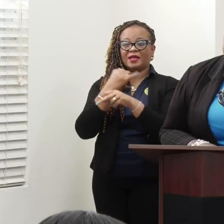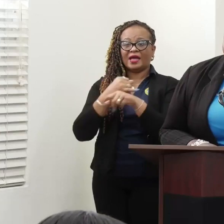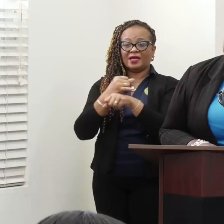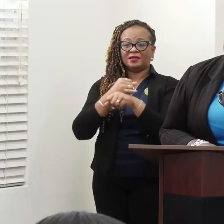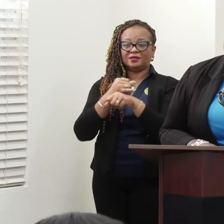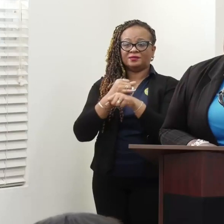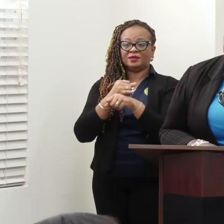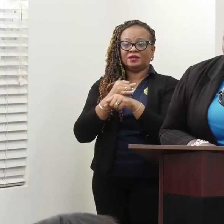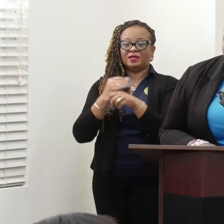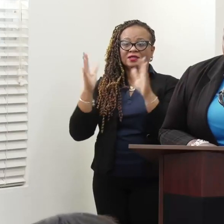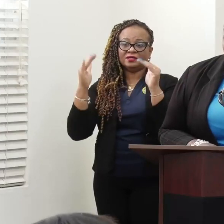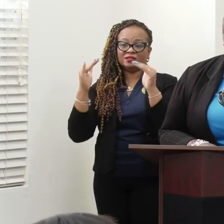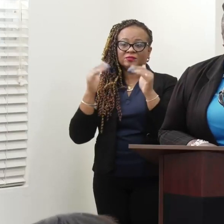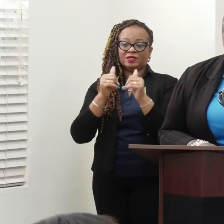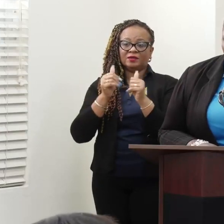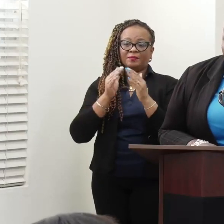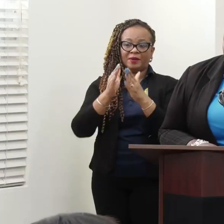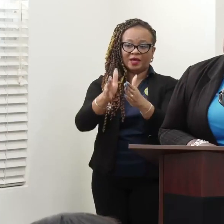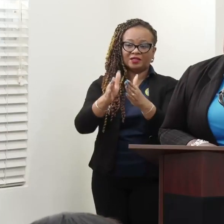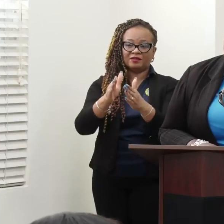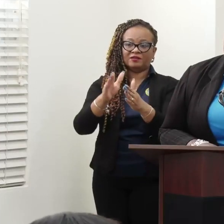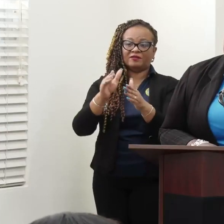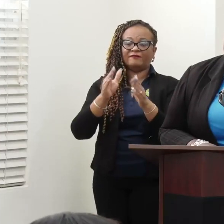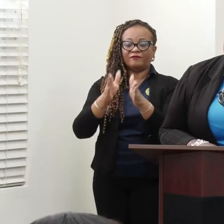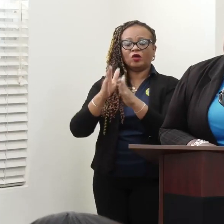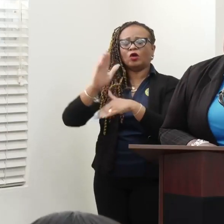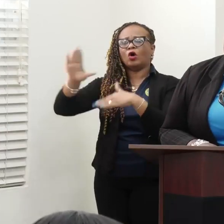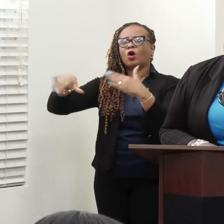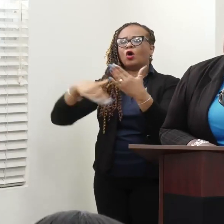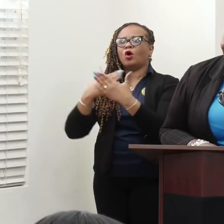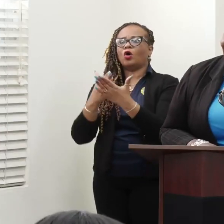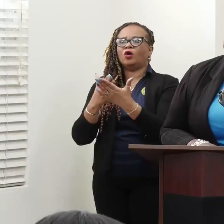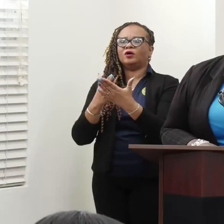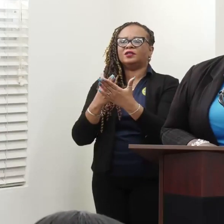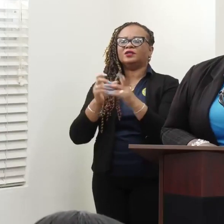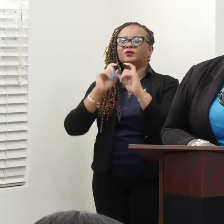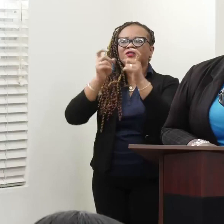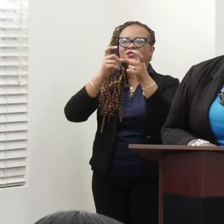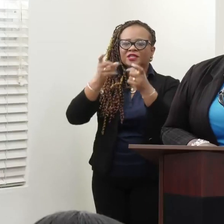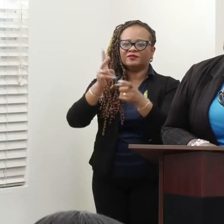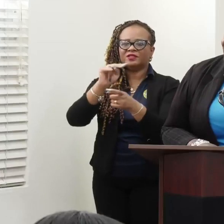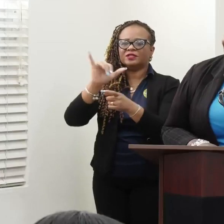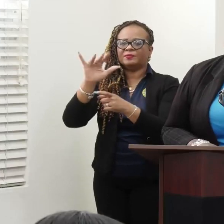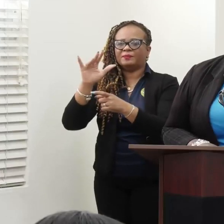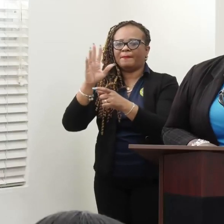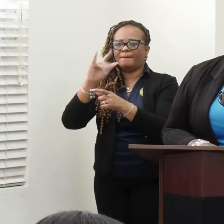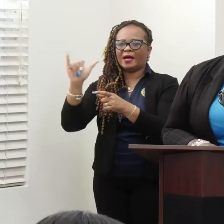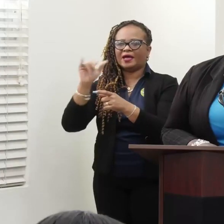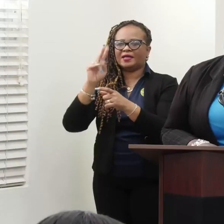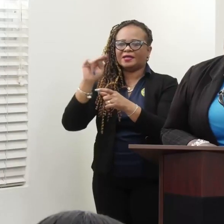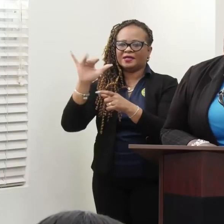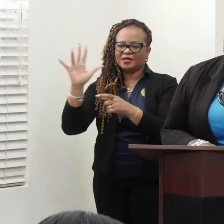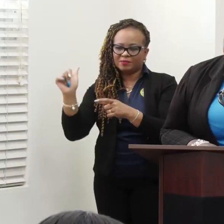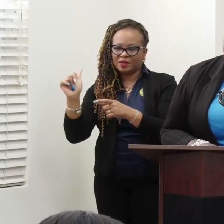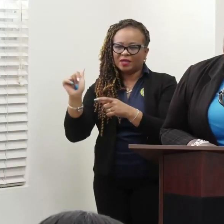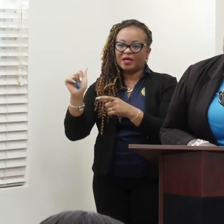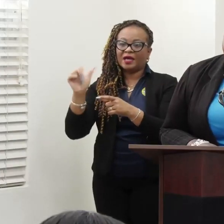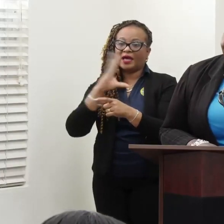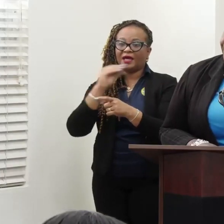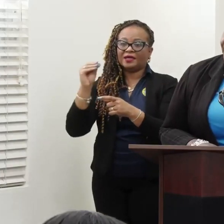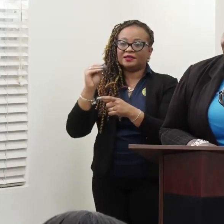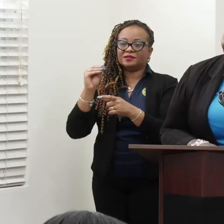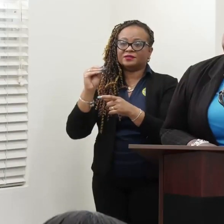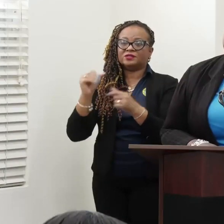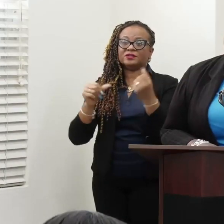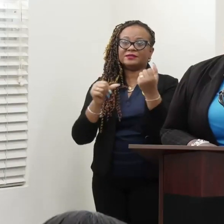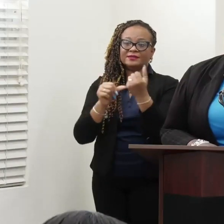residents in the anticipated part to follow all advisory given to them by NEMA and their local disaster consultative committees and